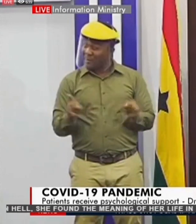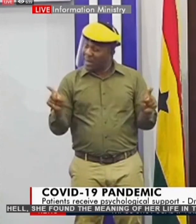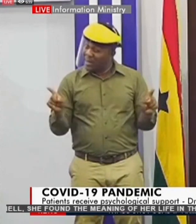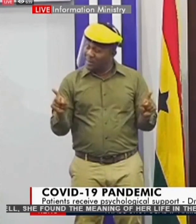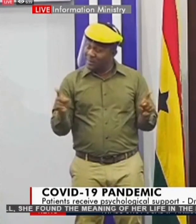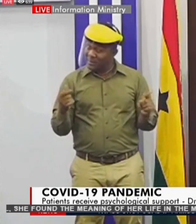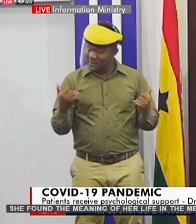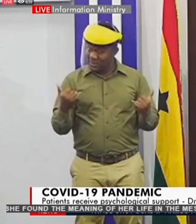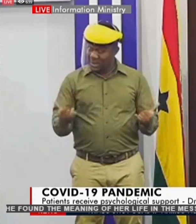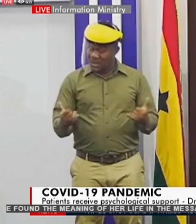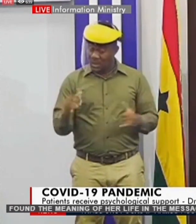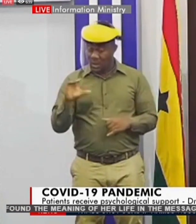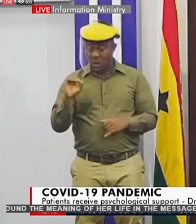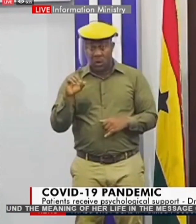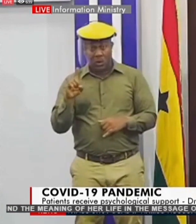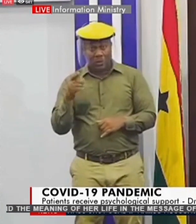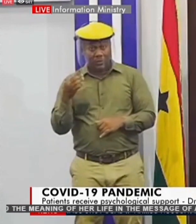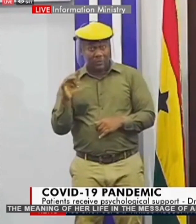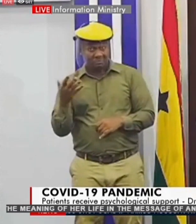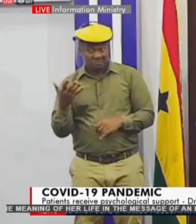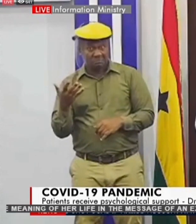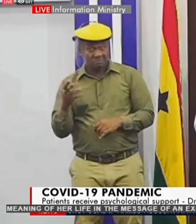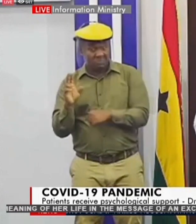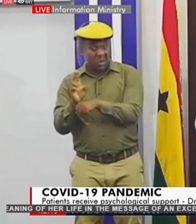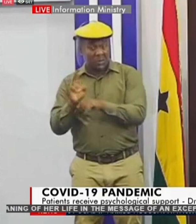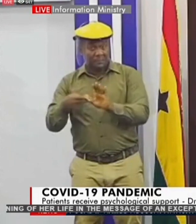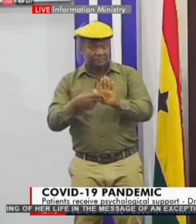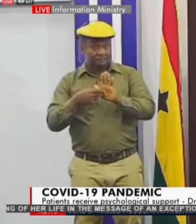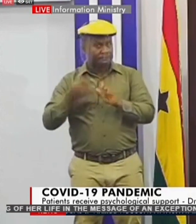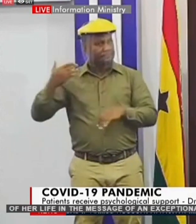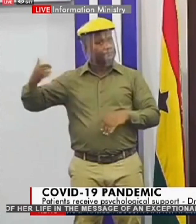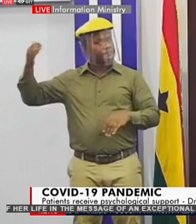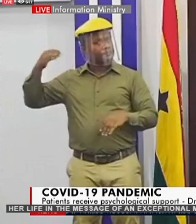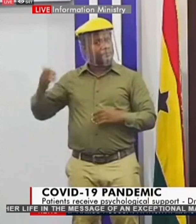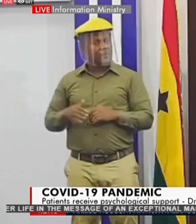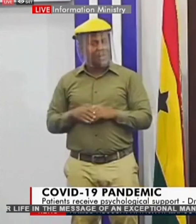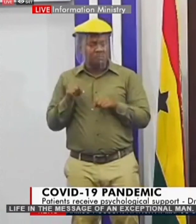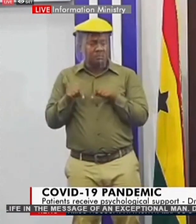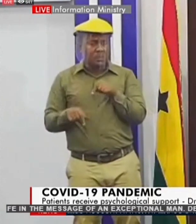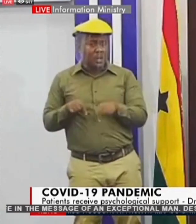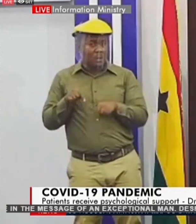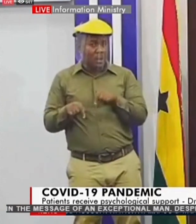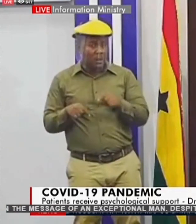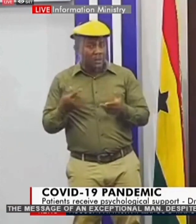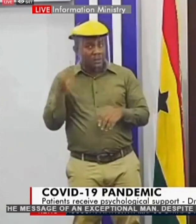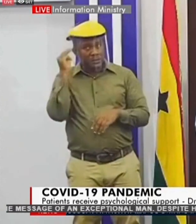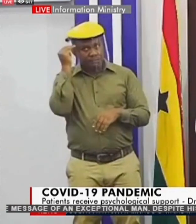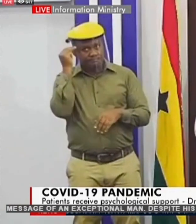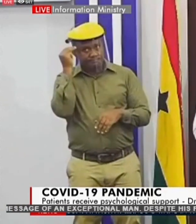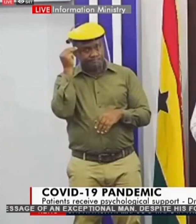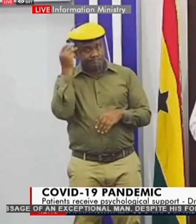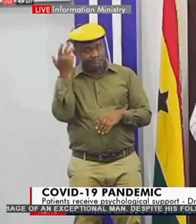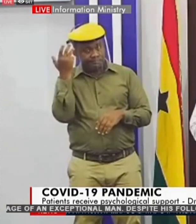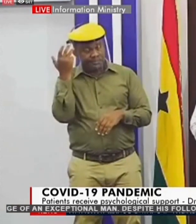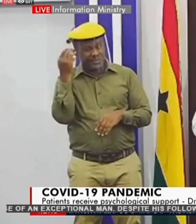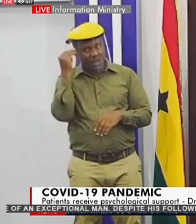we use that. In the past, it has been people who are physically challenged, who are mentally, in